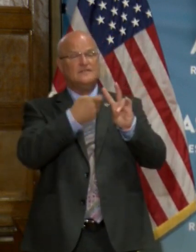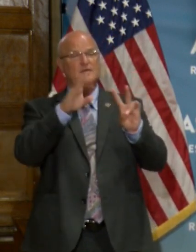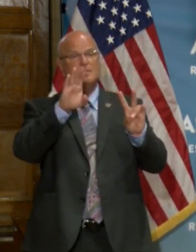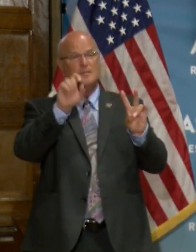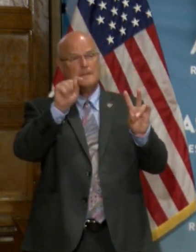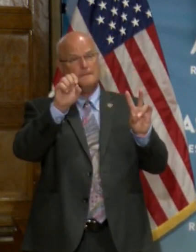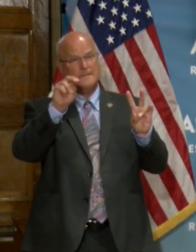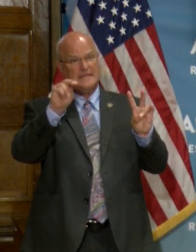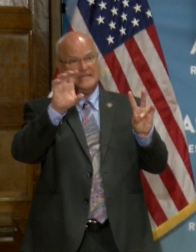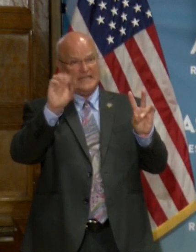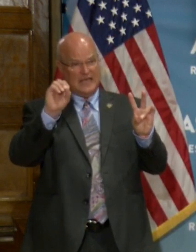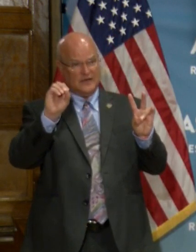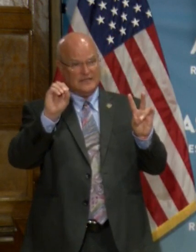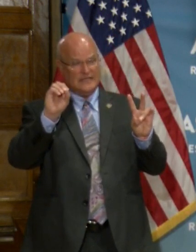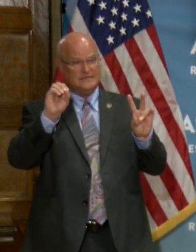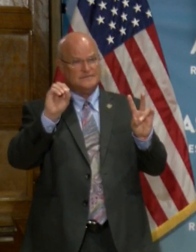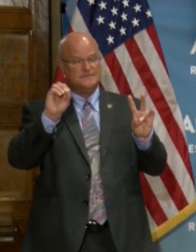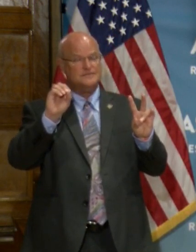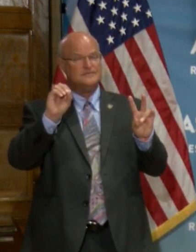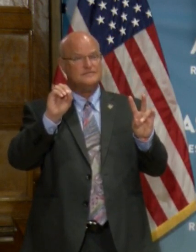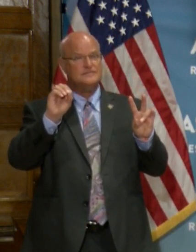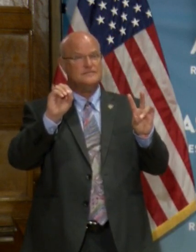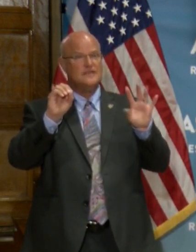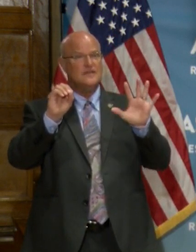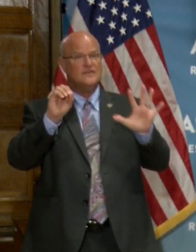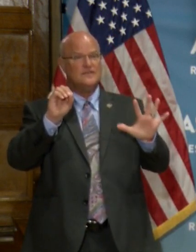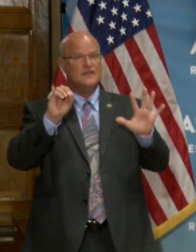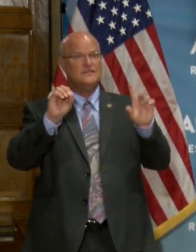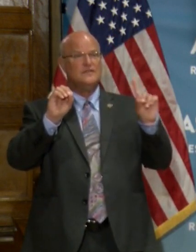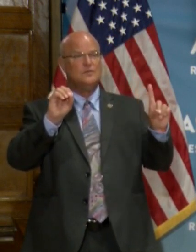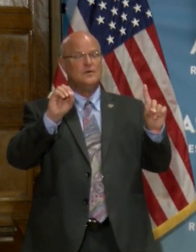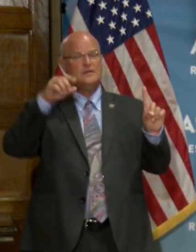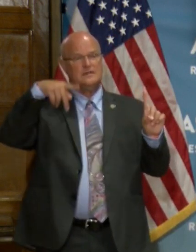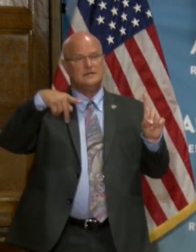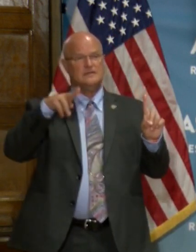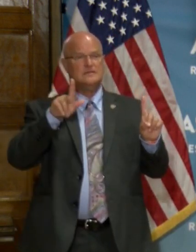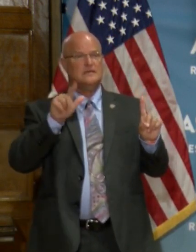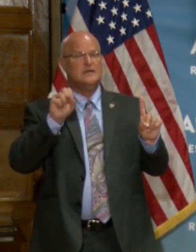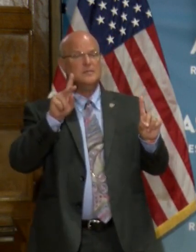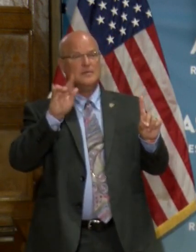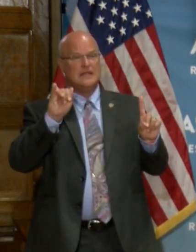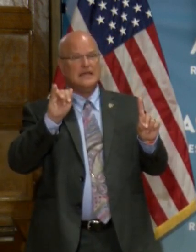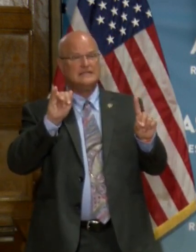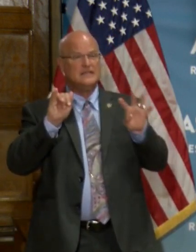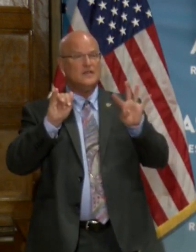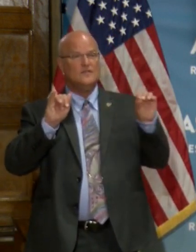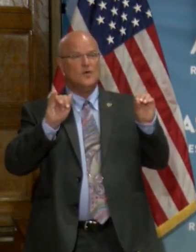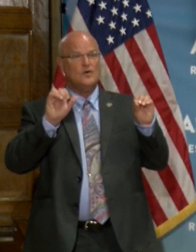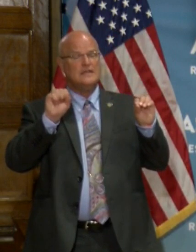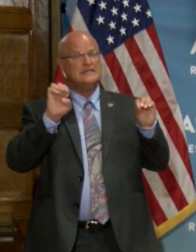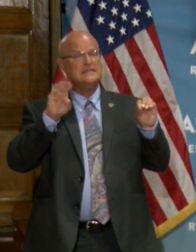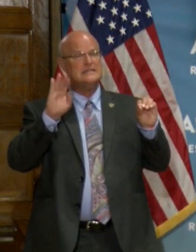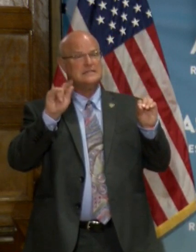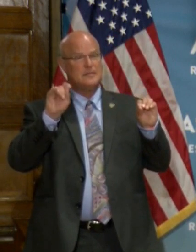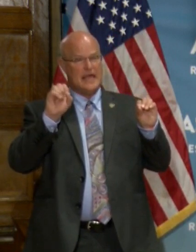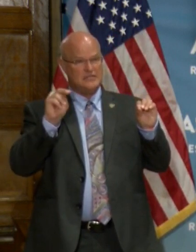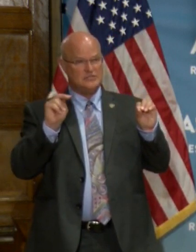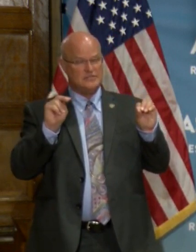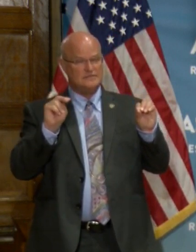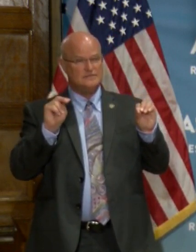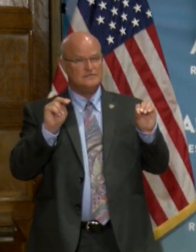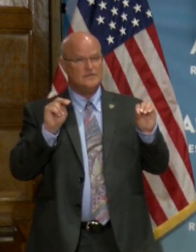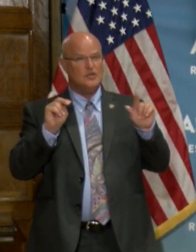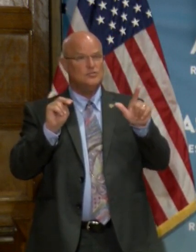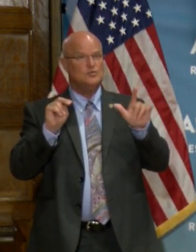County. We have had 51 from Pulaski County, 40 from Sebastian County. We